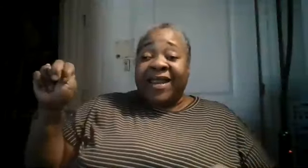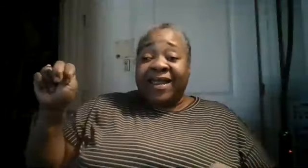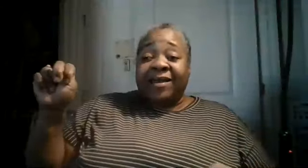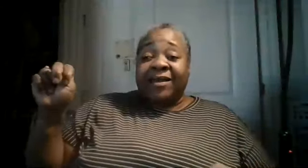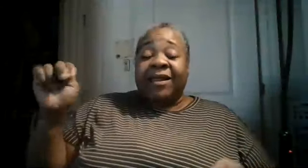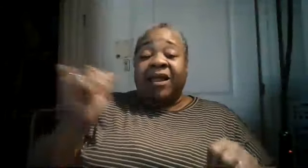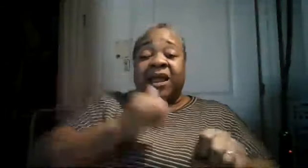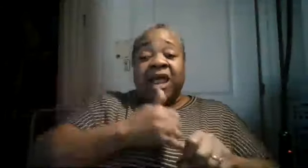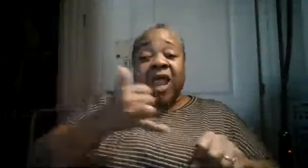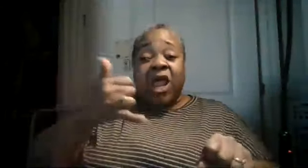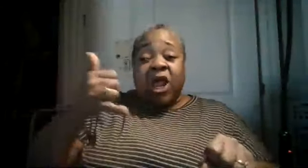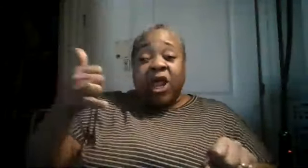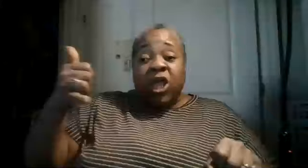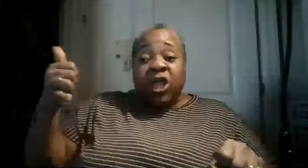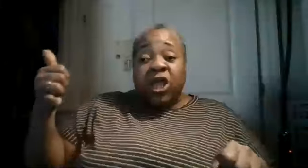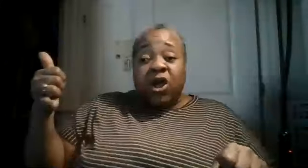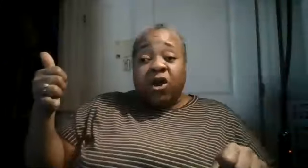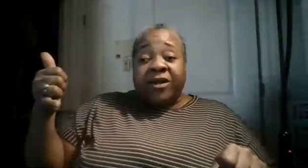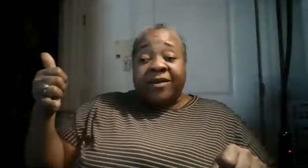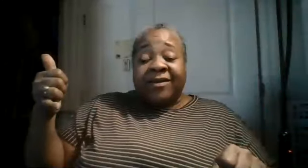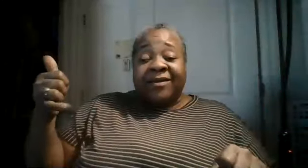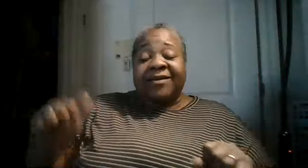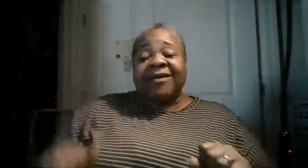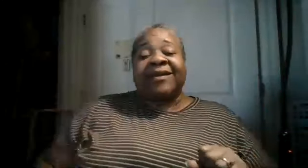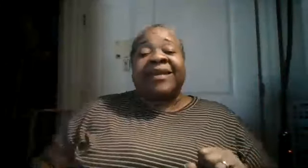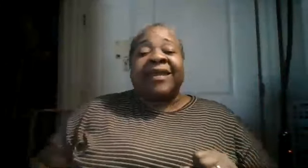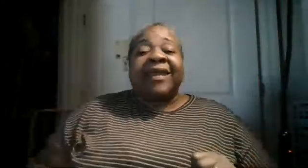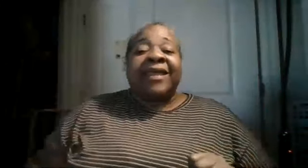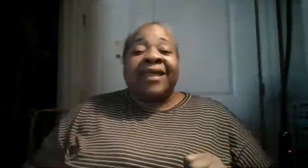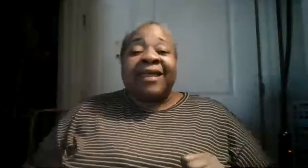Y-A-R-N. Yarn. Years.